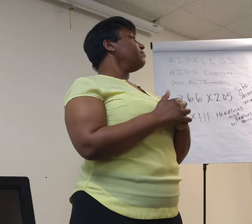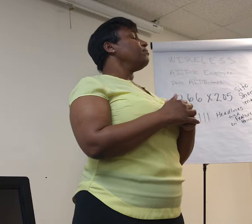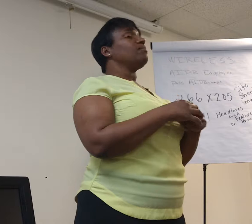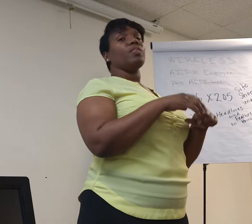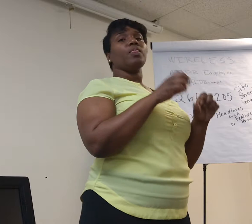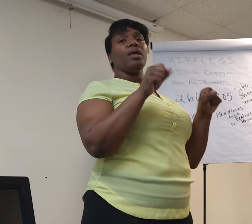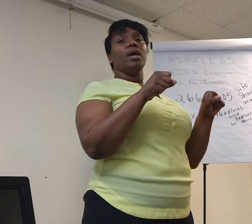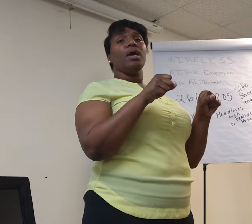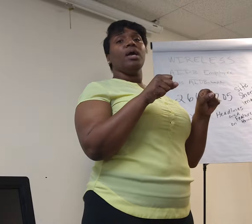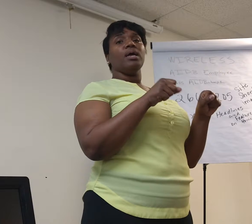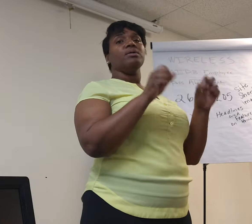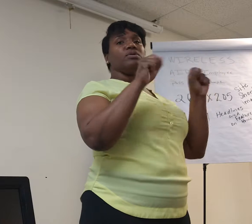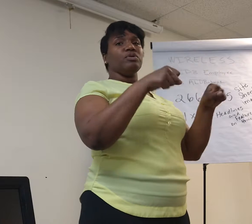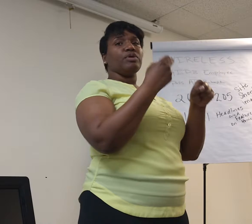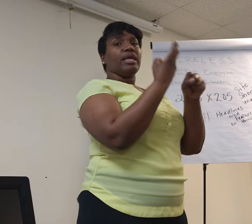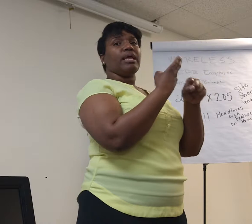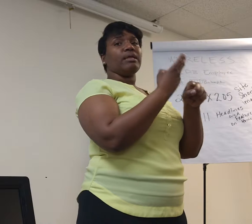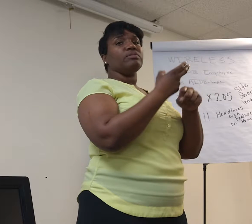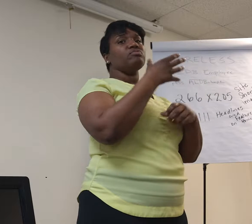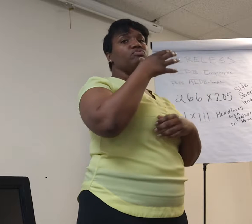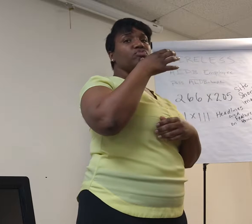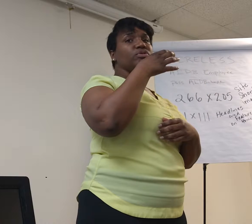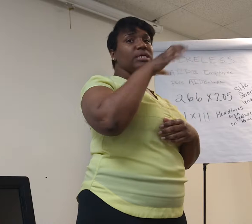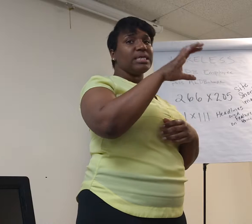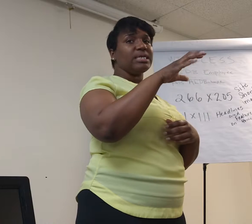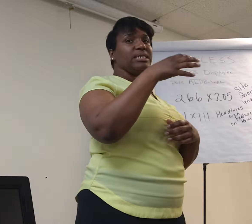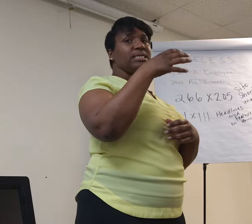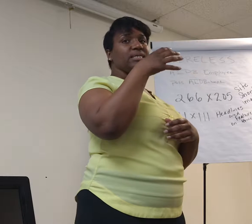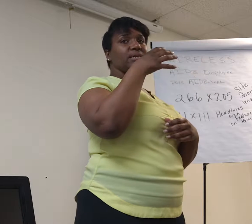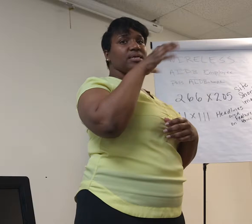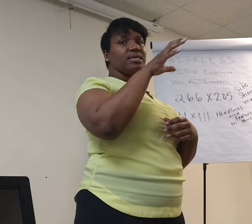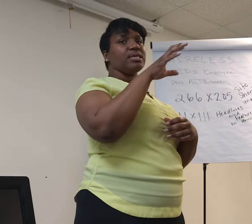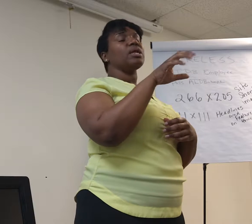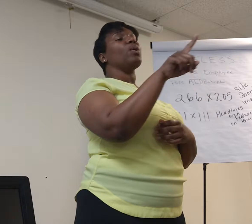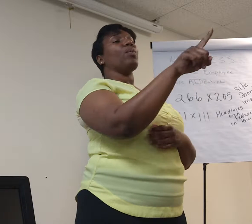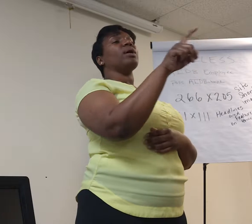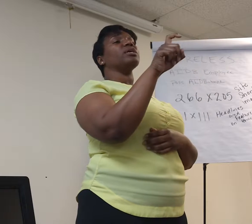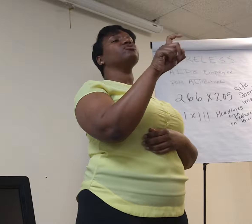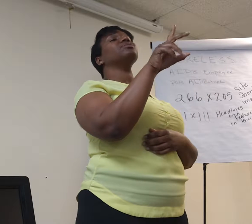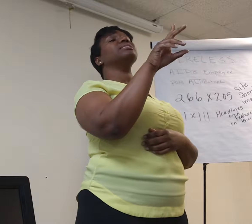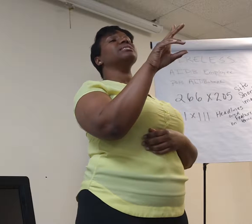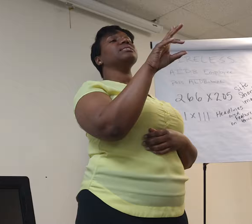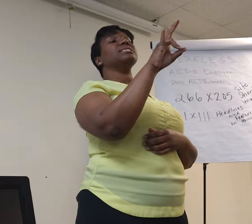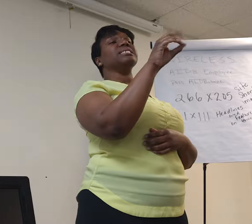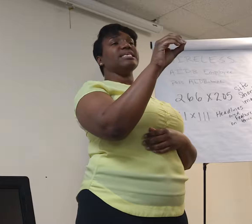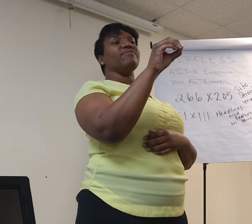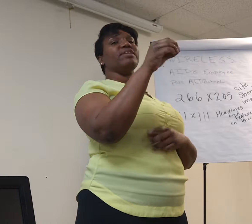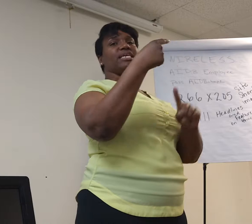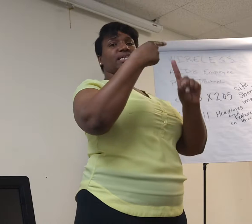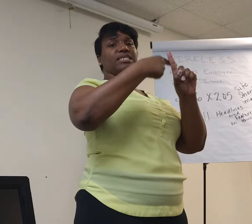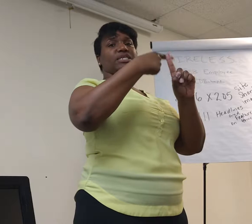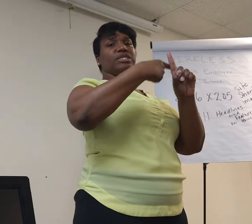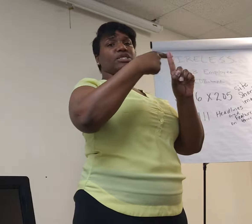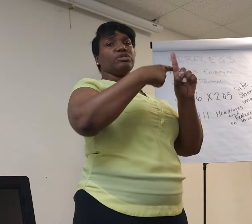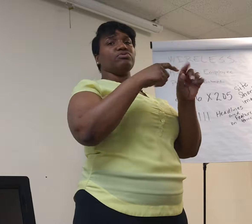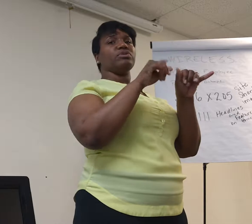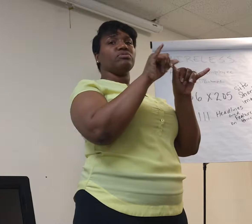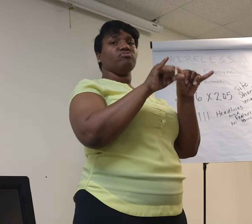degrees, and you have to soak it for at least 30 seconds, okay? Or you can run it through your high temp dish machine. There's